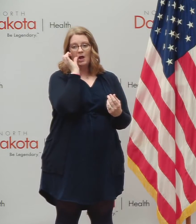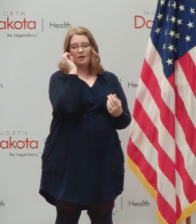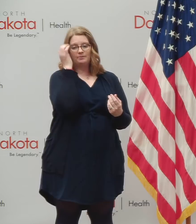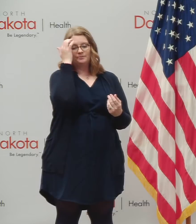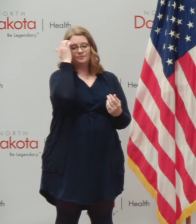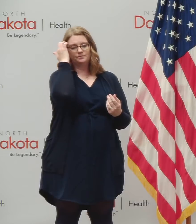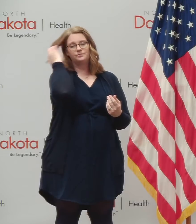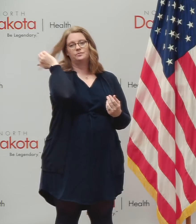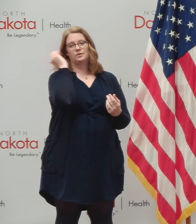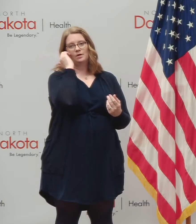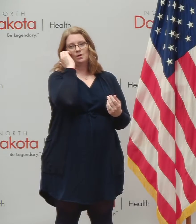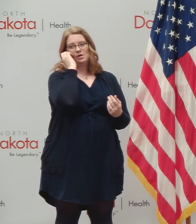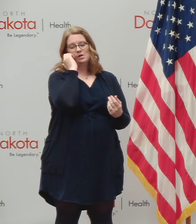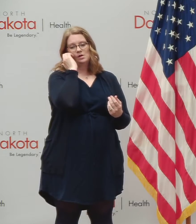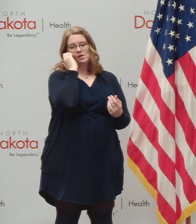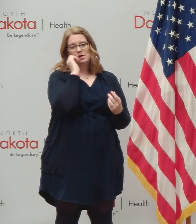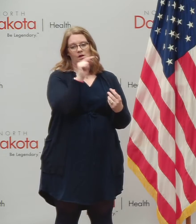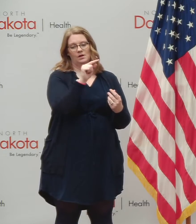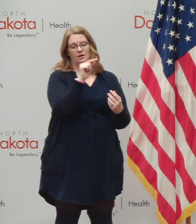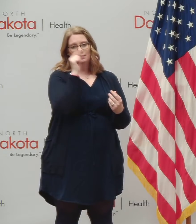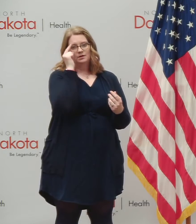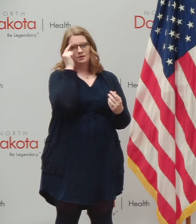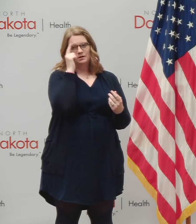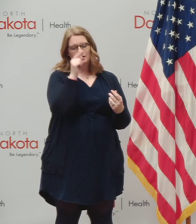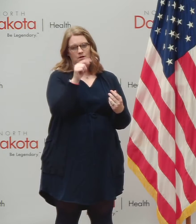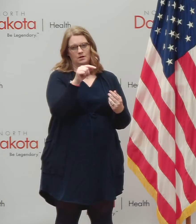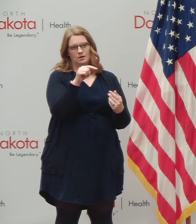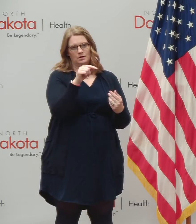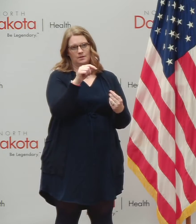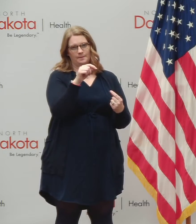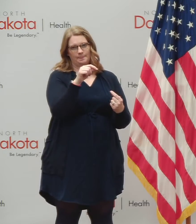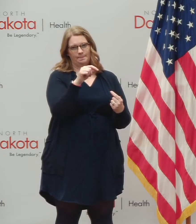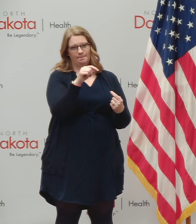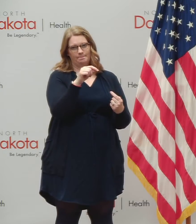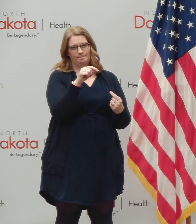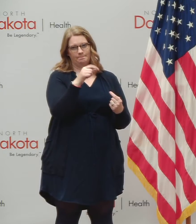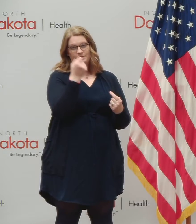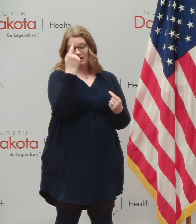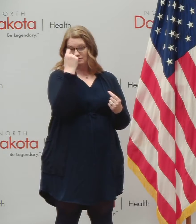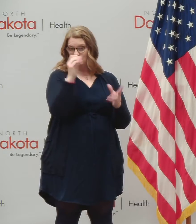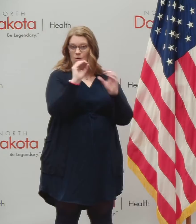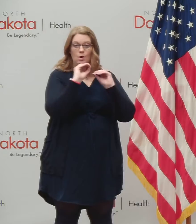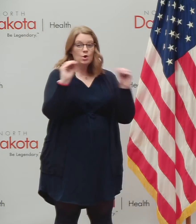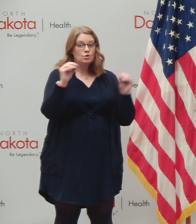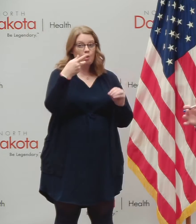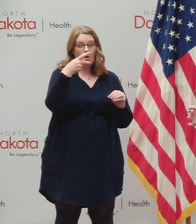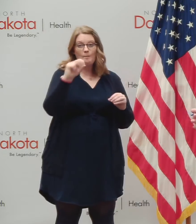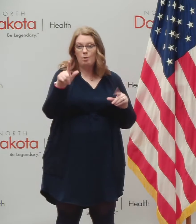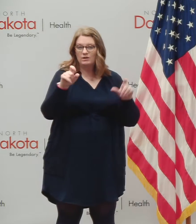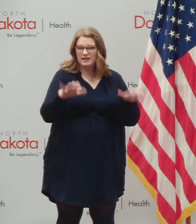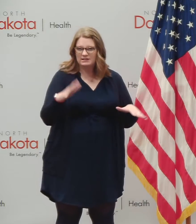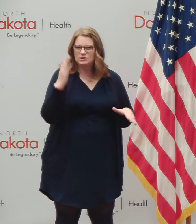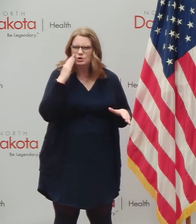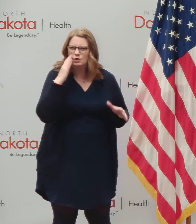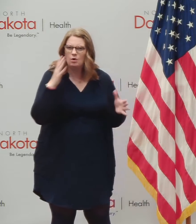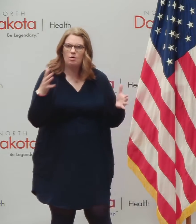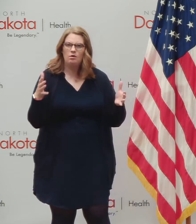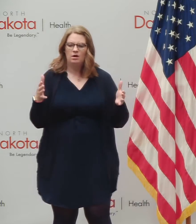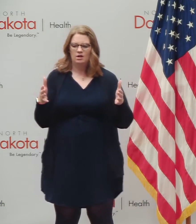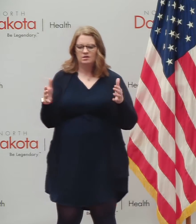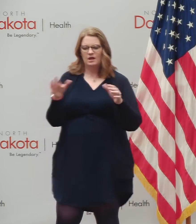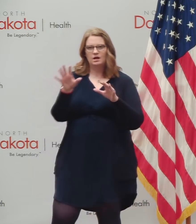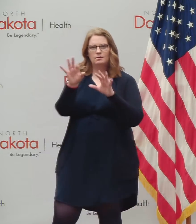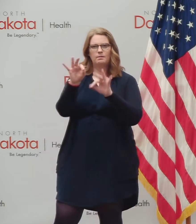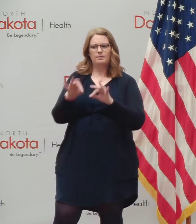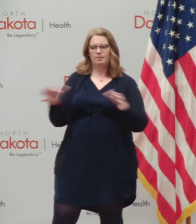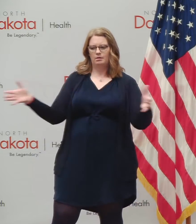is when we've done that, we've also been doing that without any pooling testing. That's where you take multiple samples and put it in